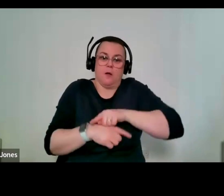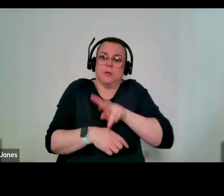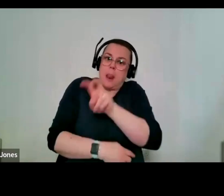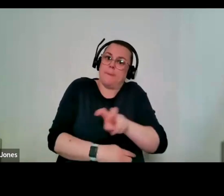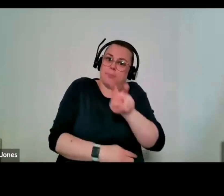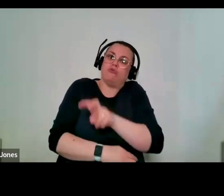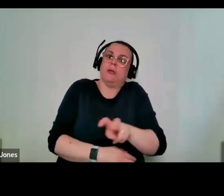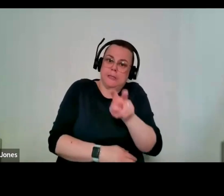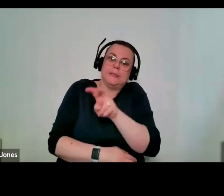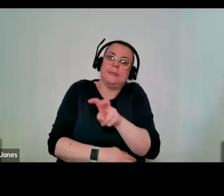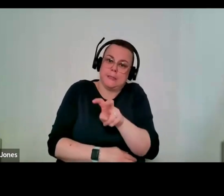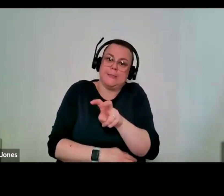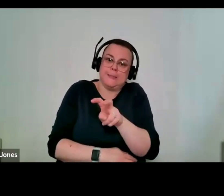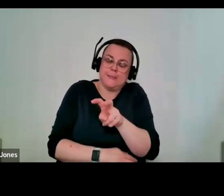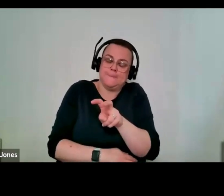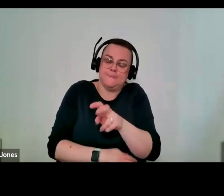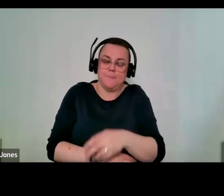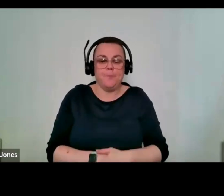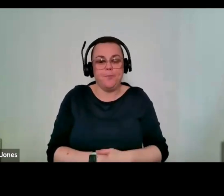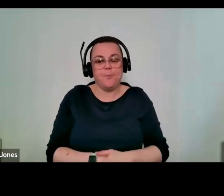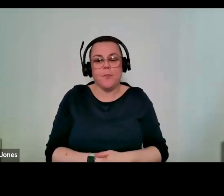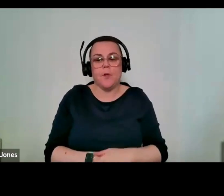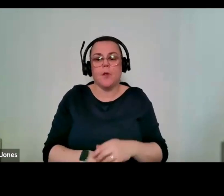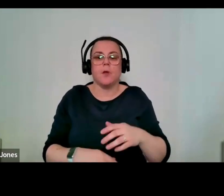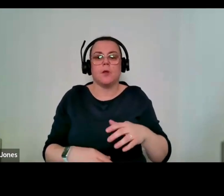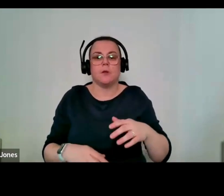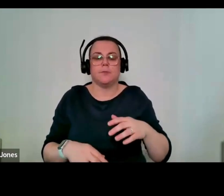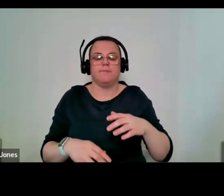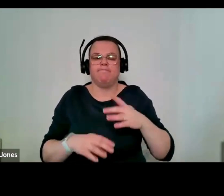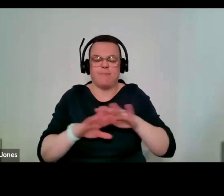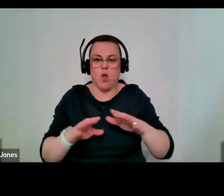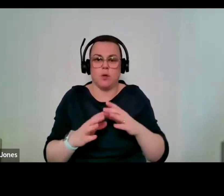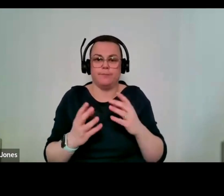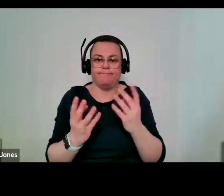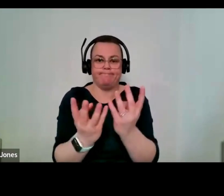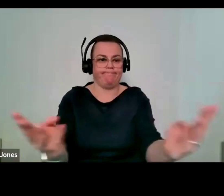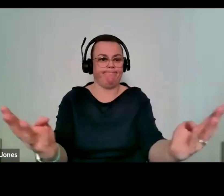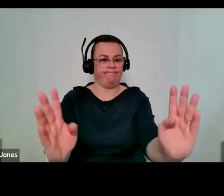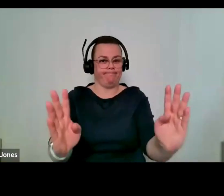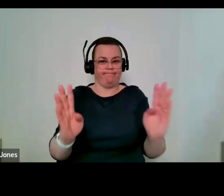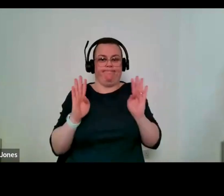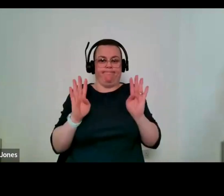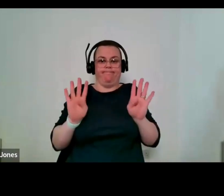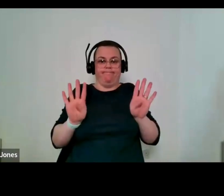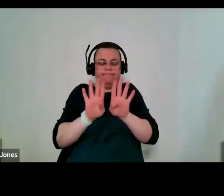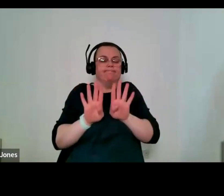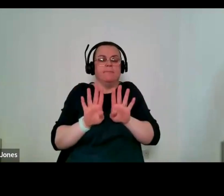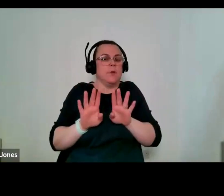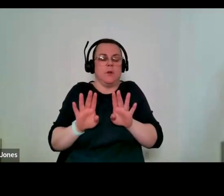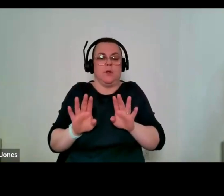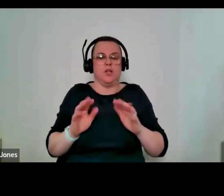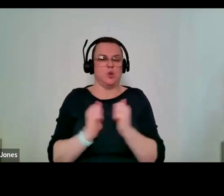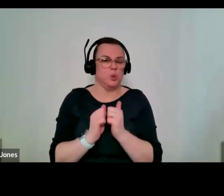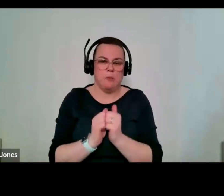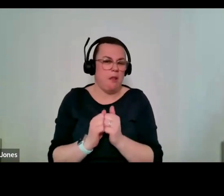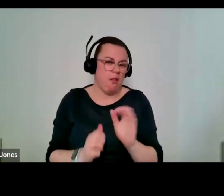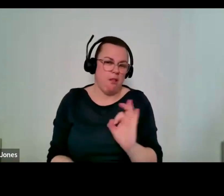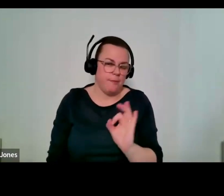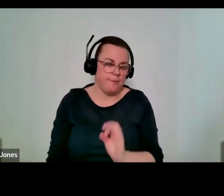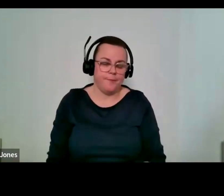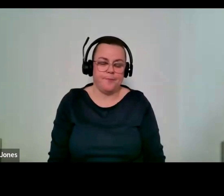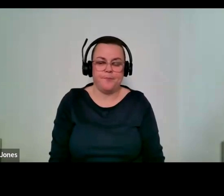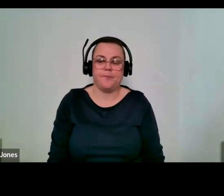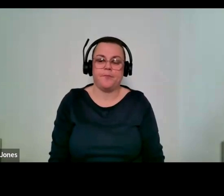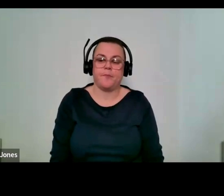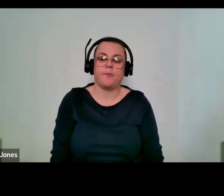example, rather than a large boardroom style table. You may want to think